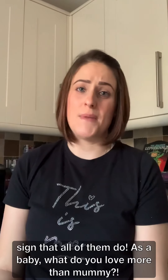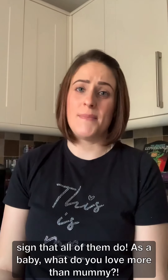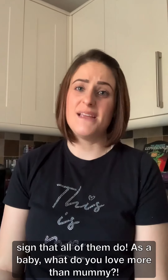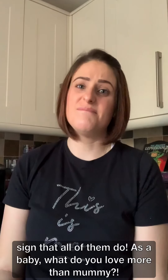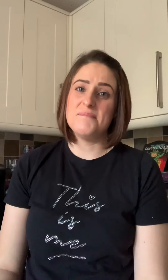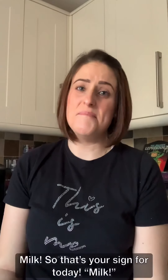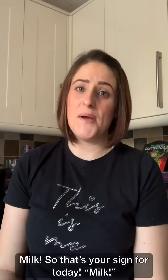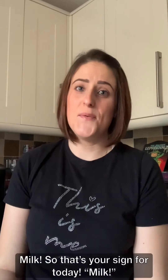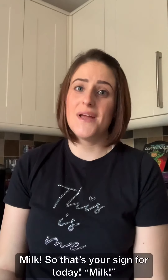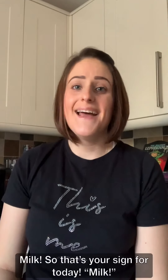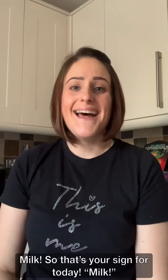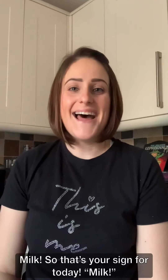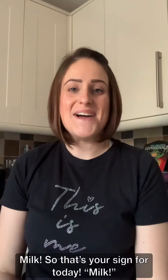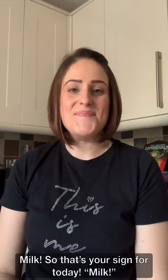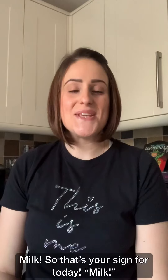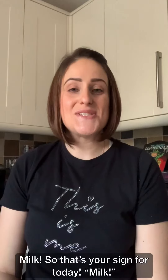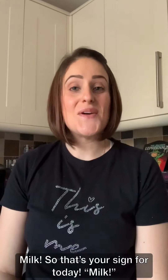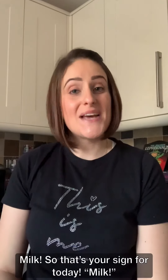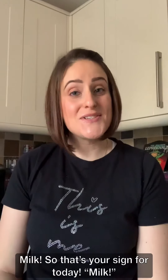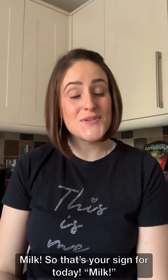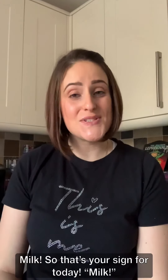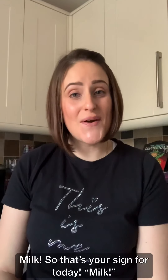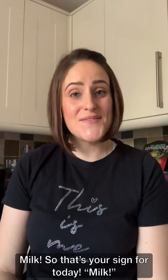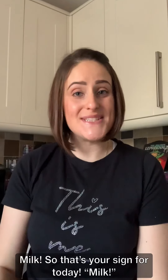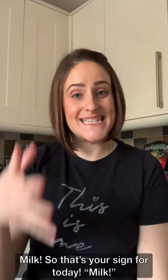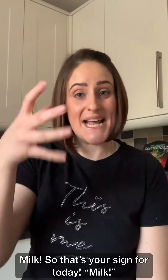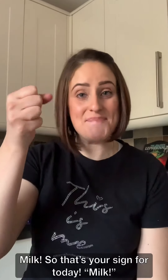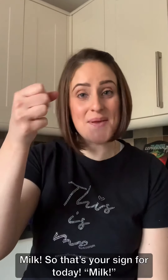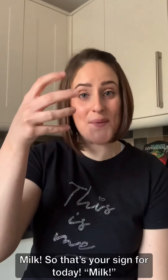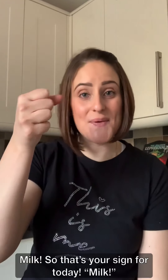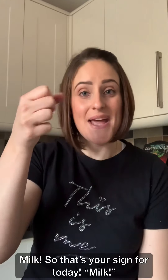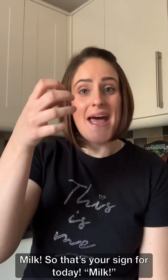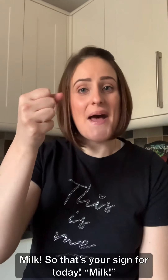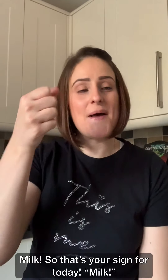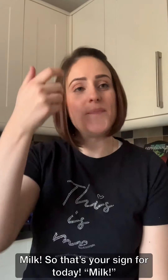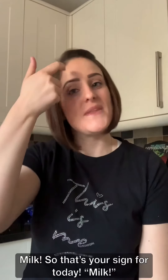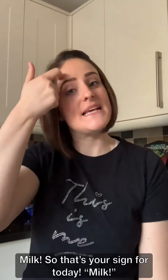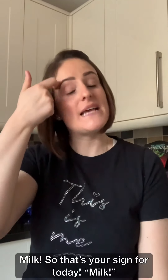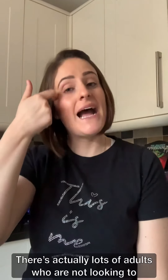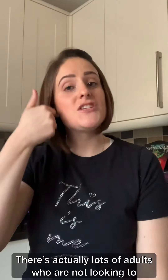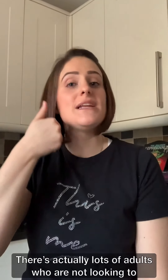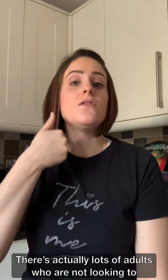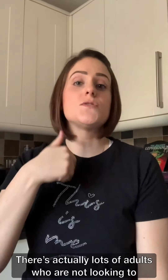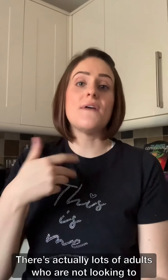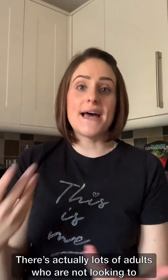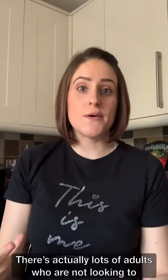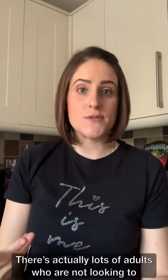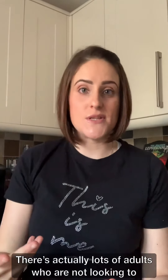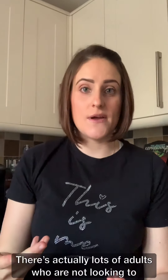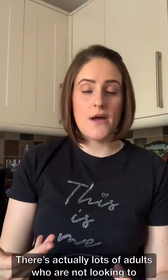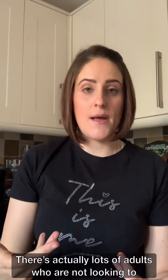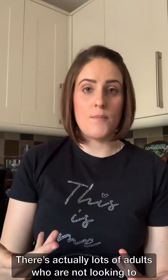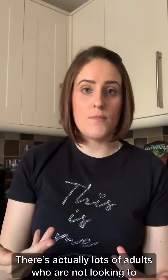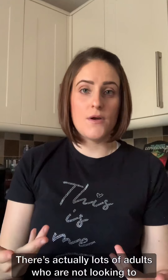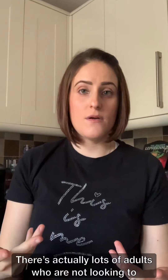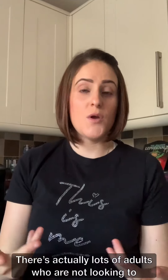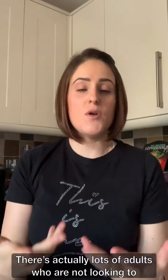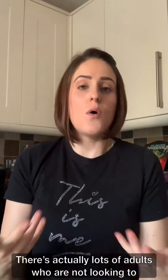mummy milk um so that's your sign for today milk um there's actually lots of adults that um who are not